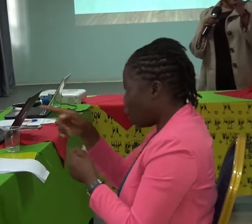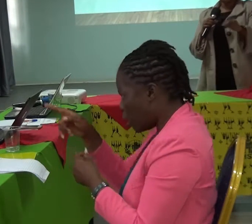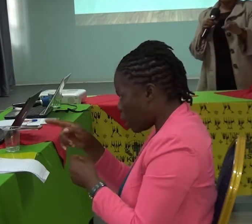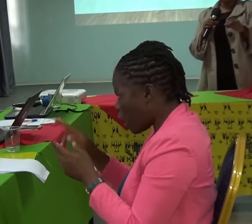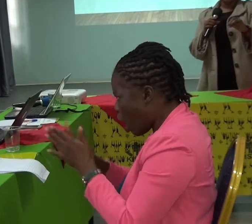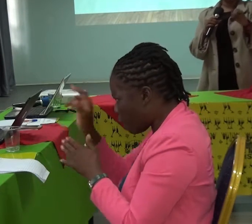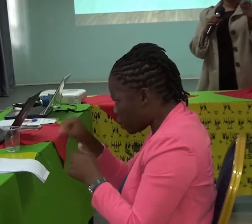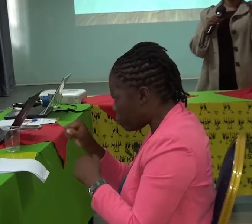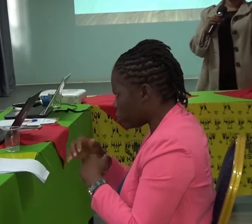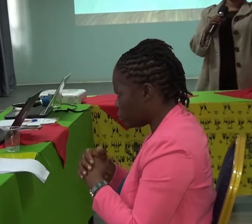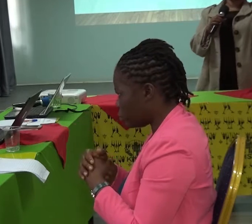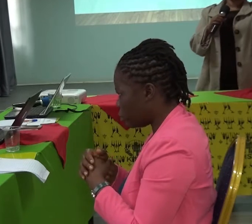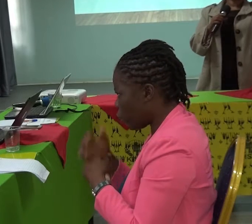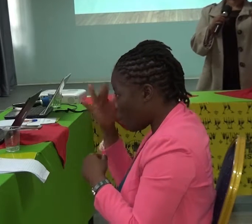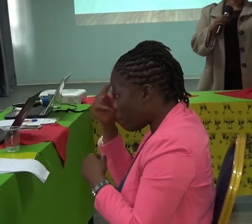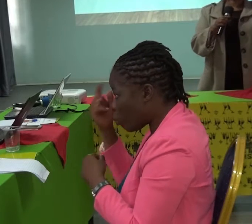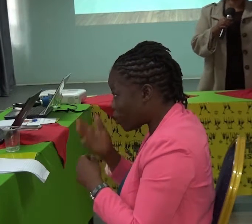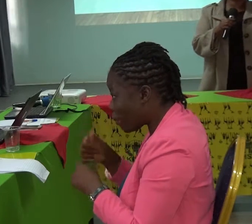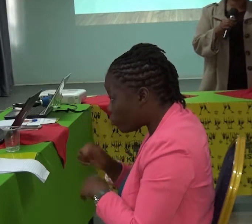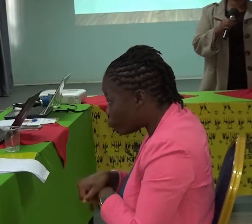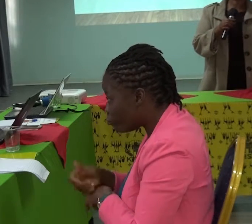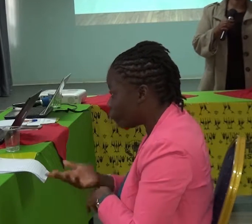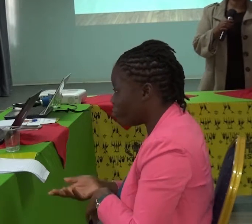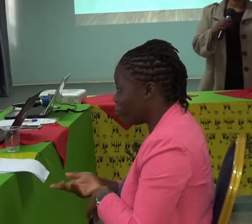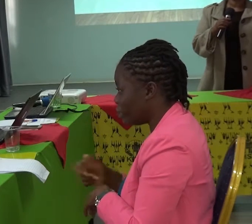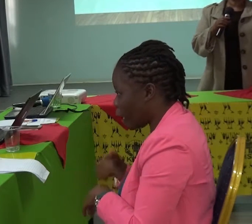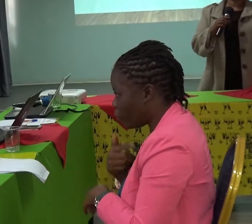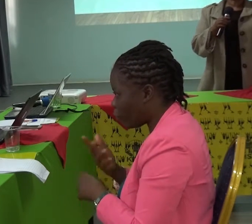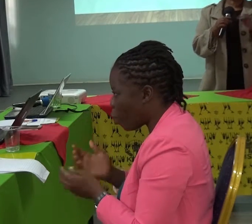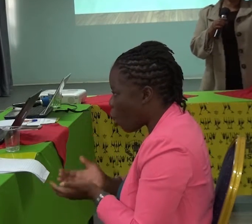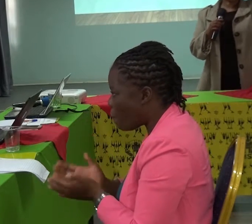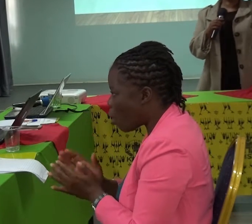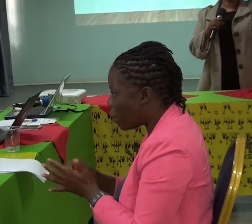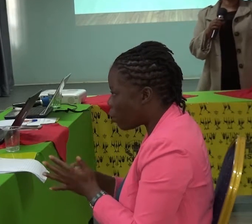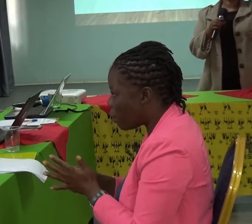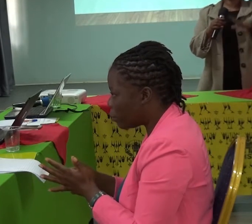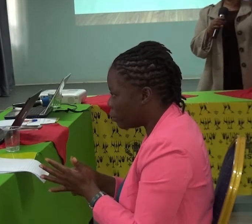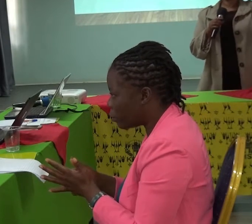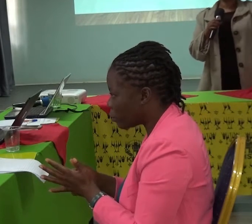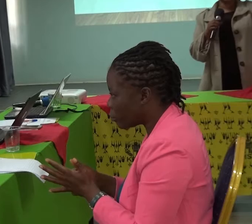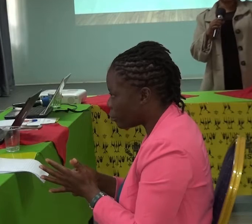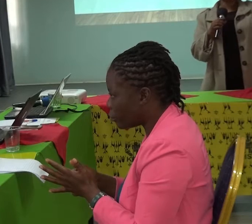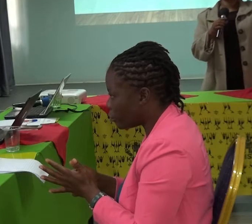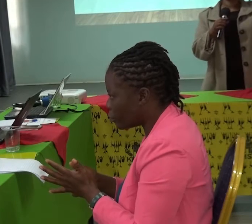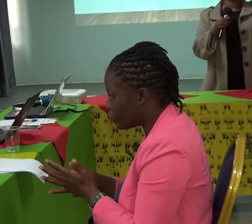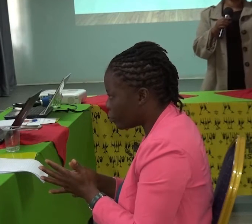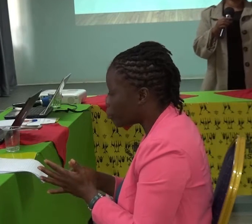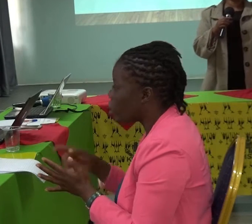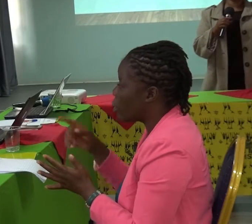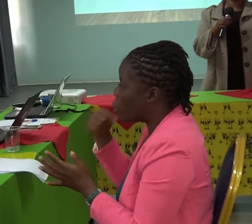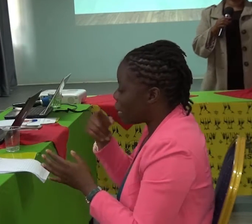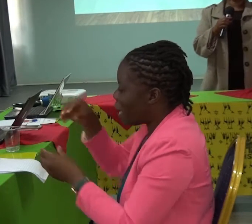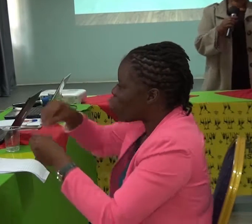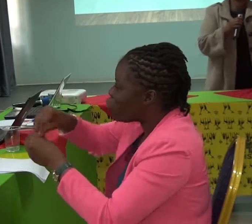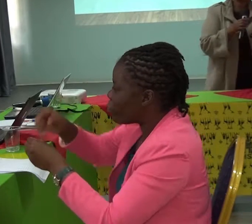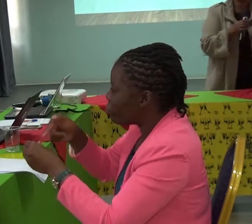children with autism, I know the others will talk, they need therapists, seriously. Are we providing for that? We're not saying that TSC to employ